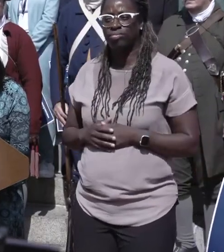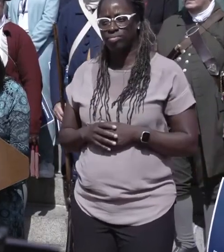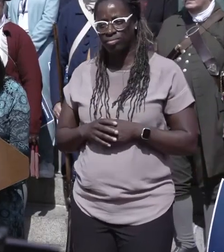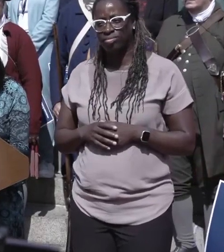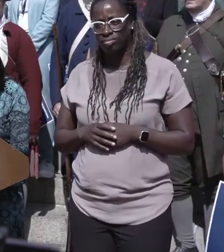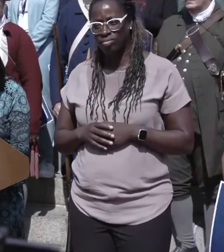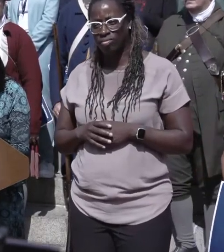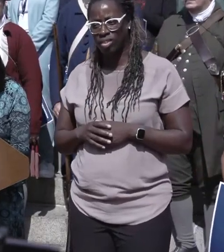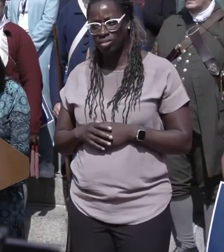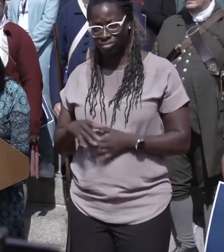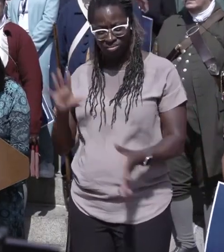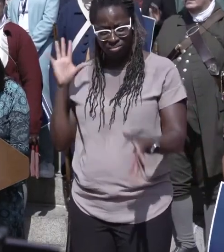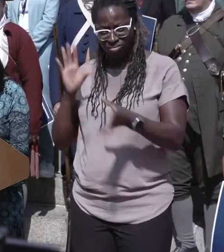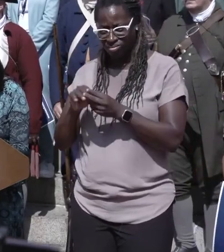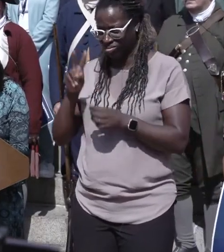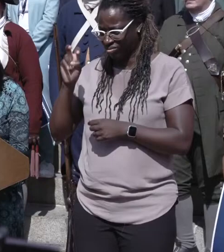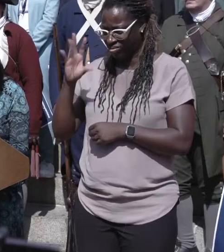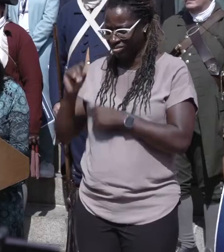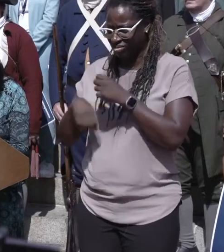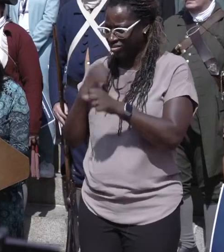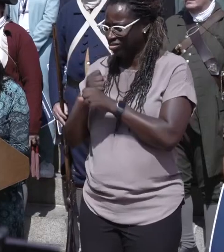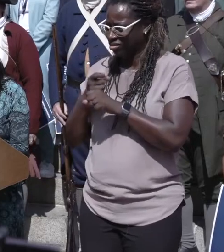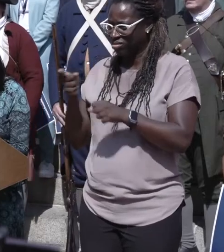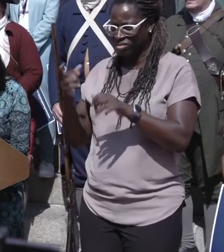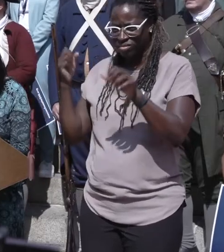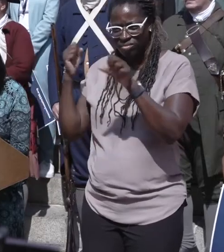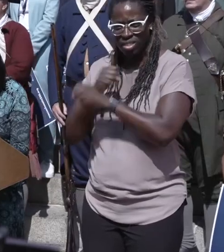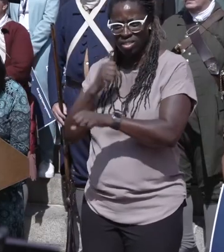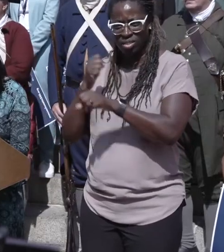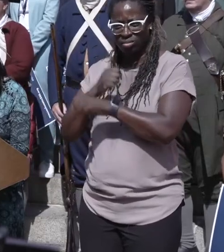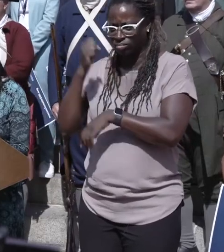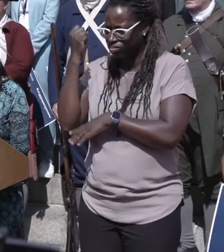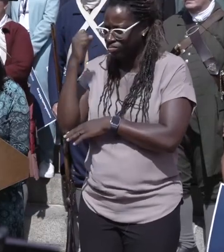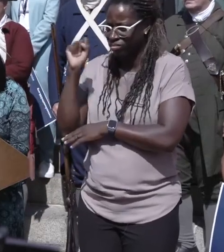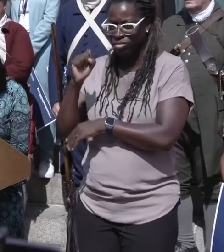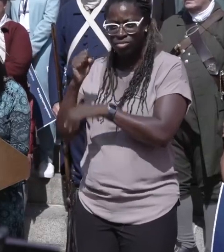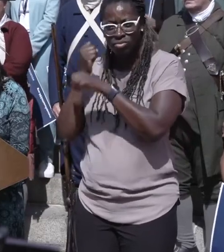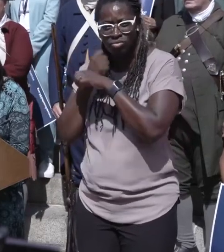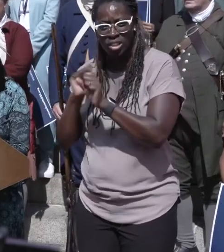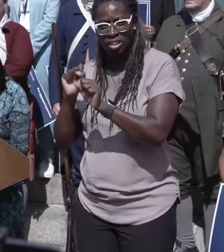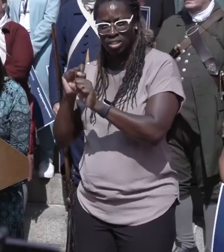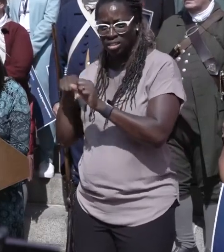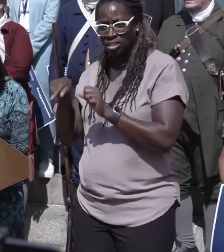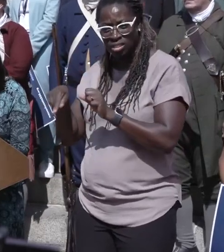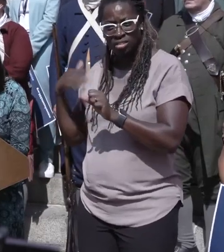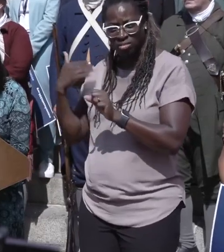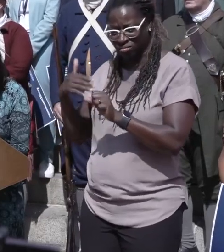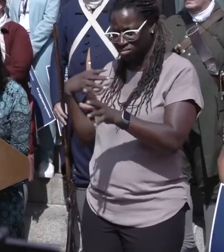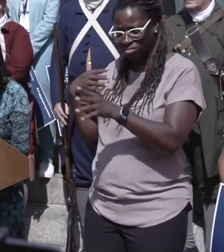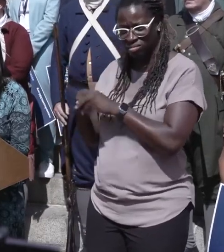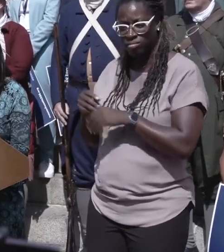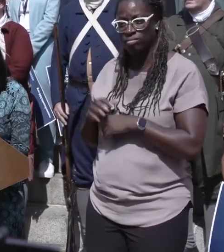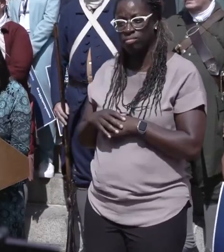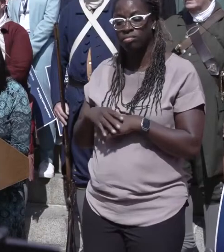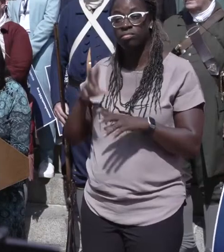250-year-old tradition of sending Bostonians to Philadelphia to show them how it's done, I want to also shout out some